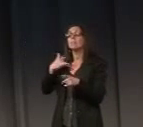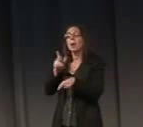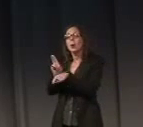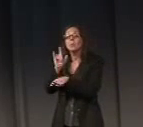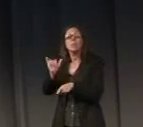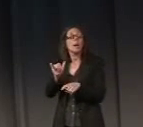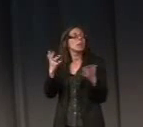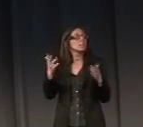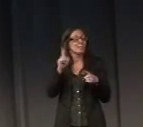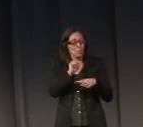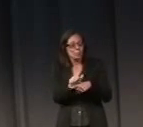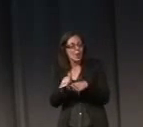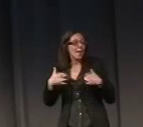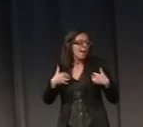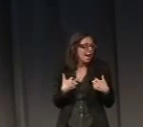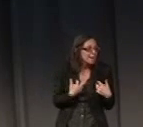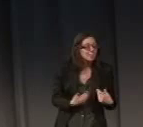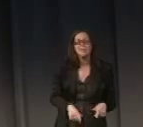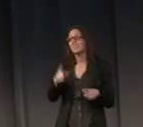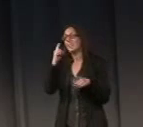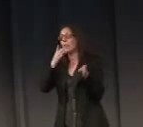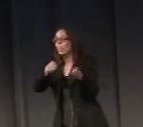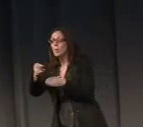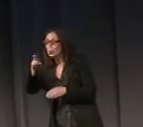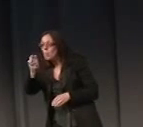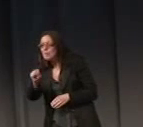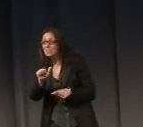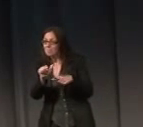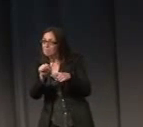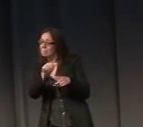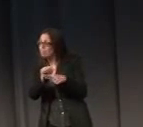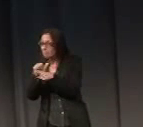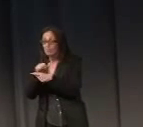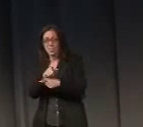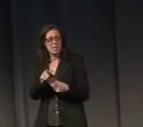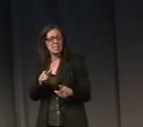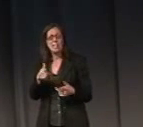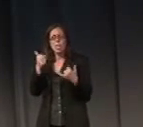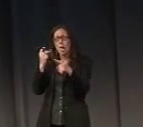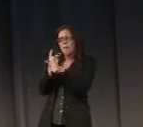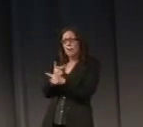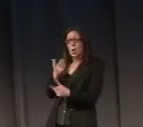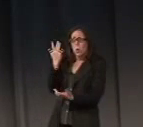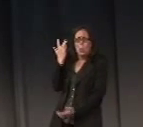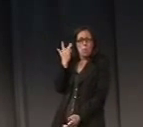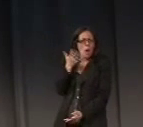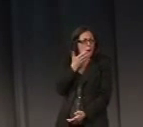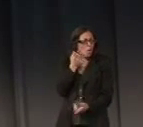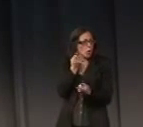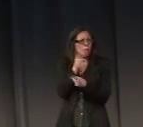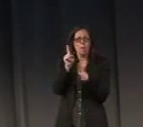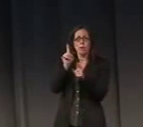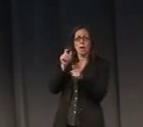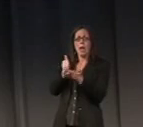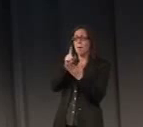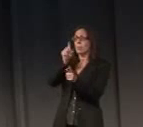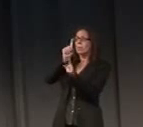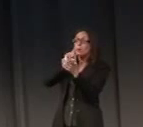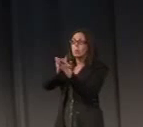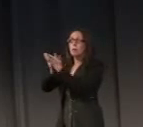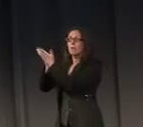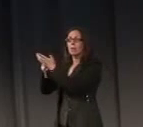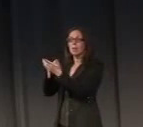subjects spend very little time figuring out why this works. Like, why does color work so well as pop-out? And I think we're starting to see how they could come